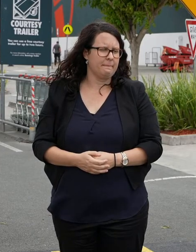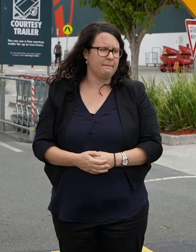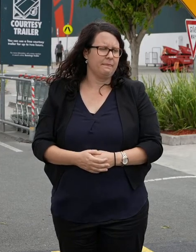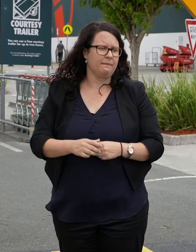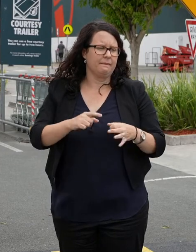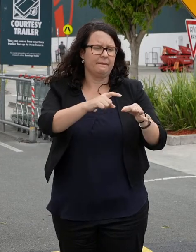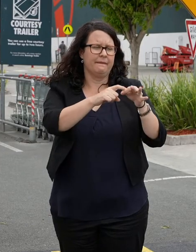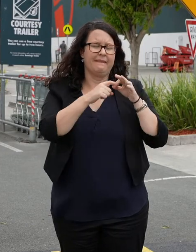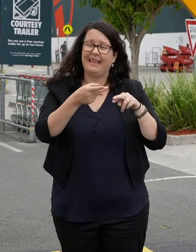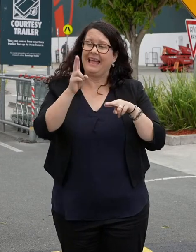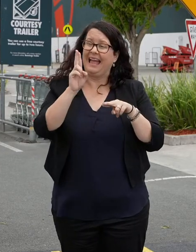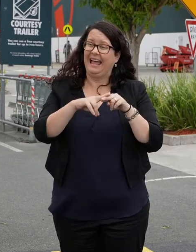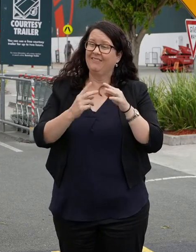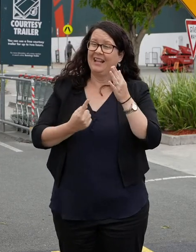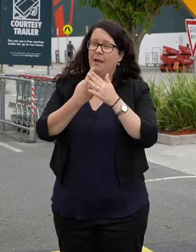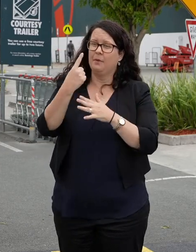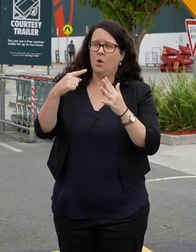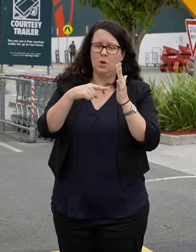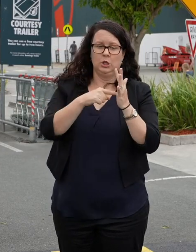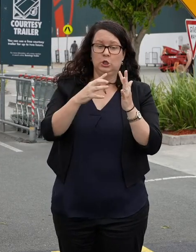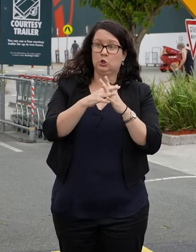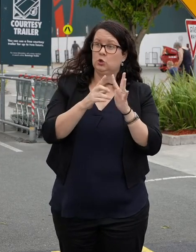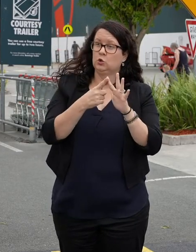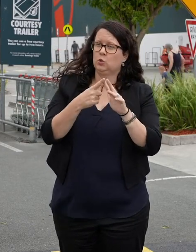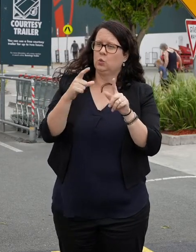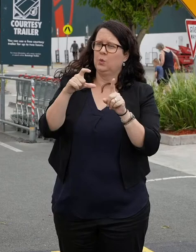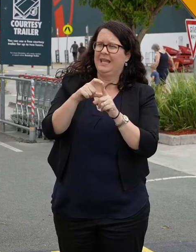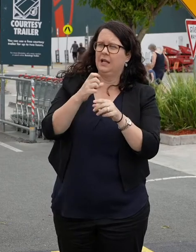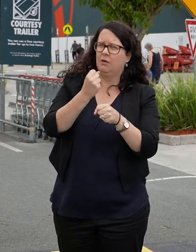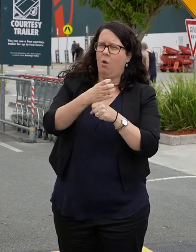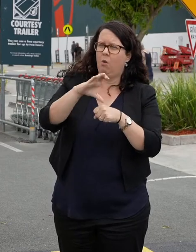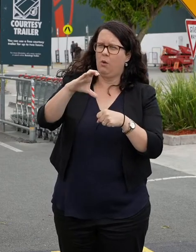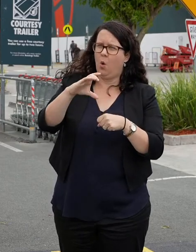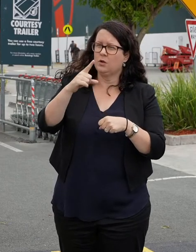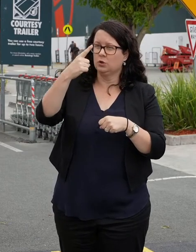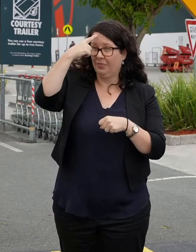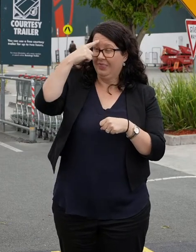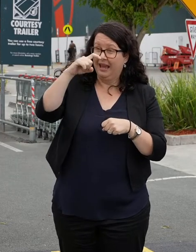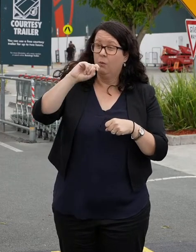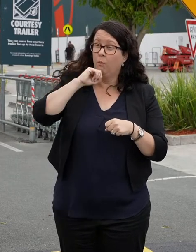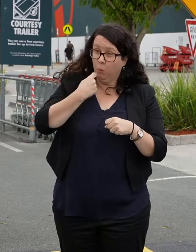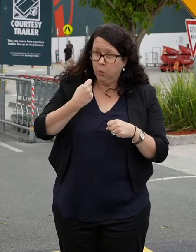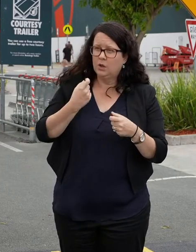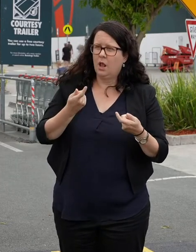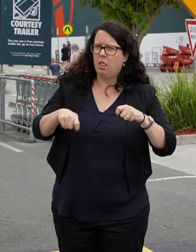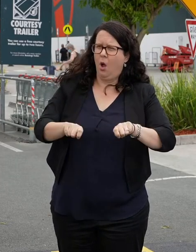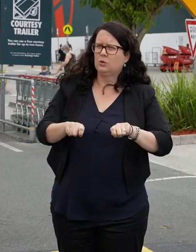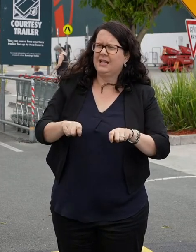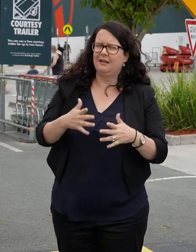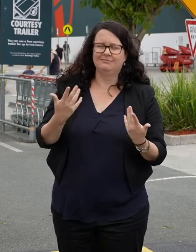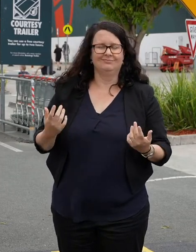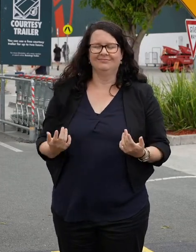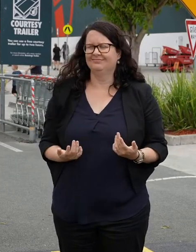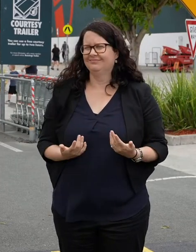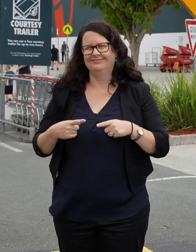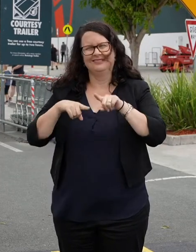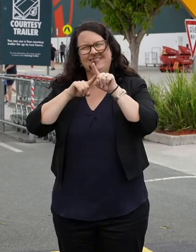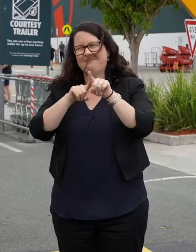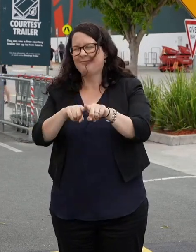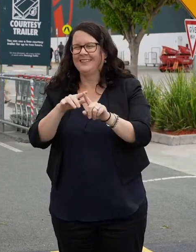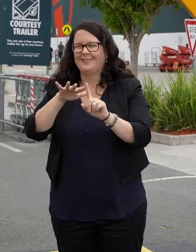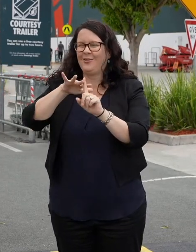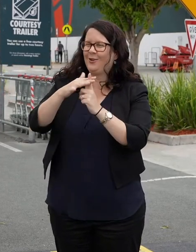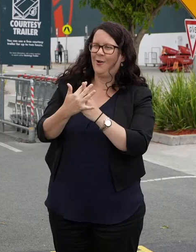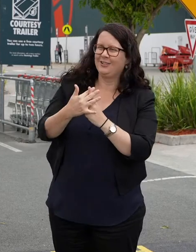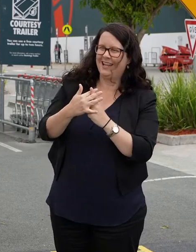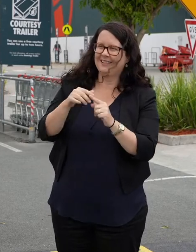outbreak happens, say, on a tweet with that board in the Gold Coast? Look, I think that's very hypothetical, and it all depends on the context and the level of